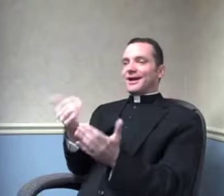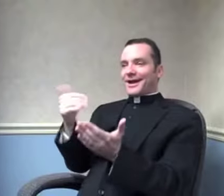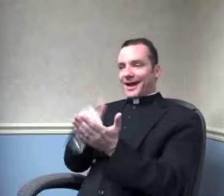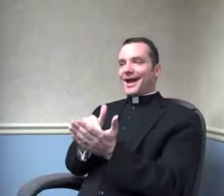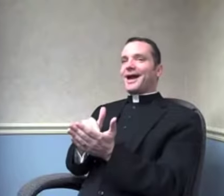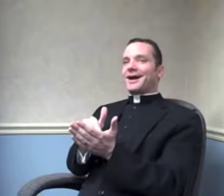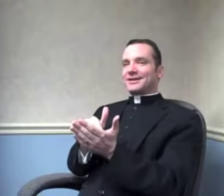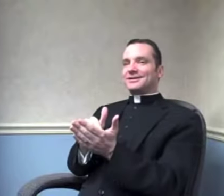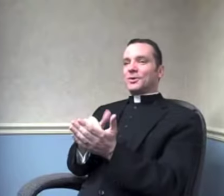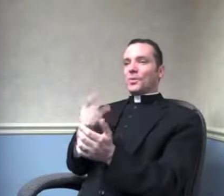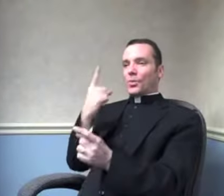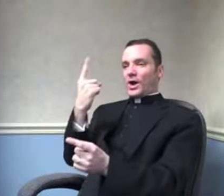much.